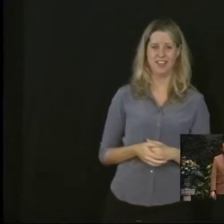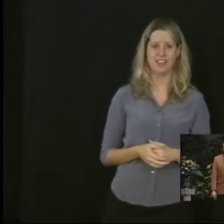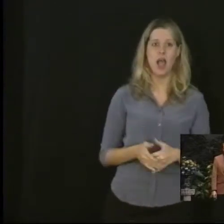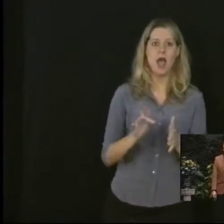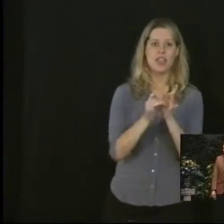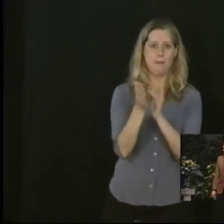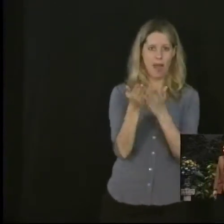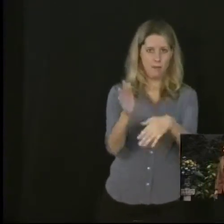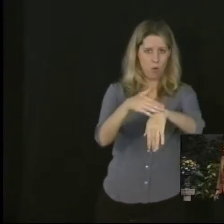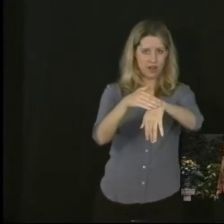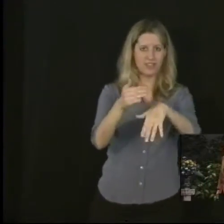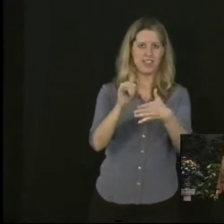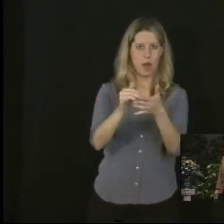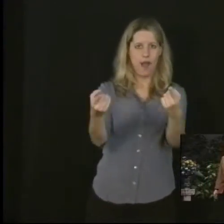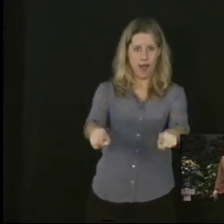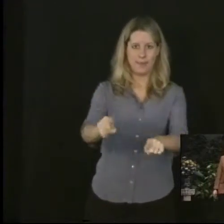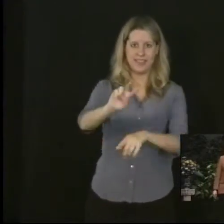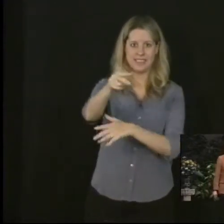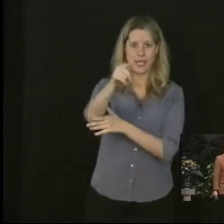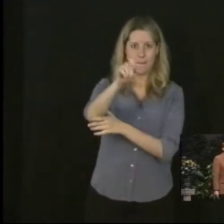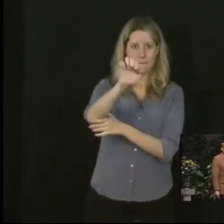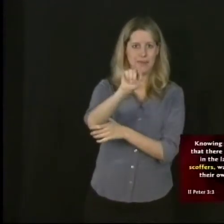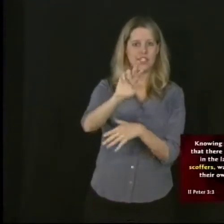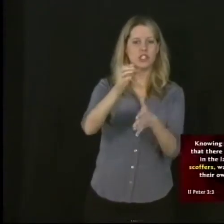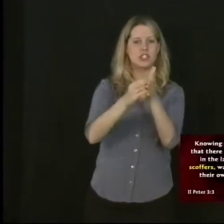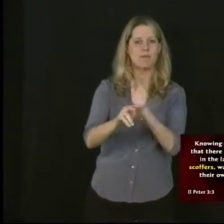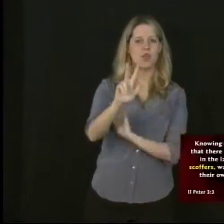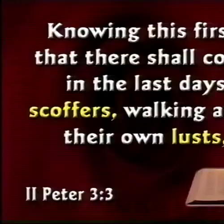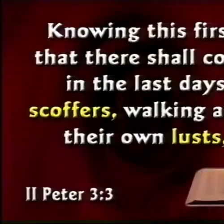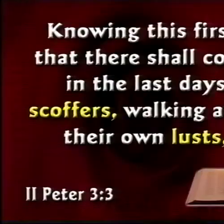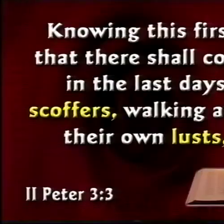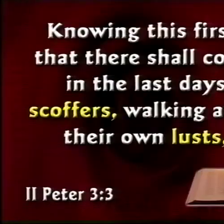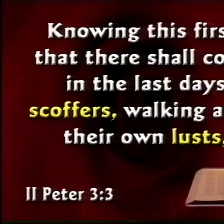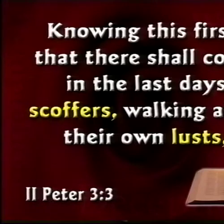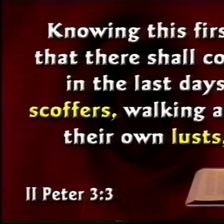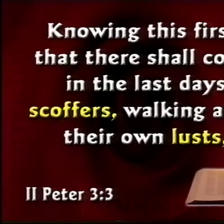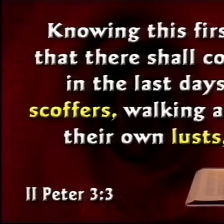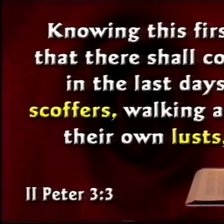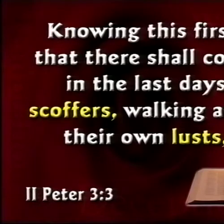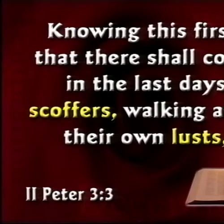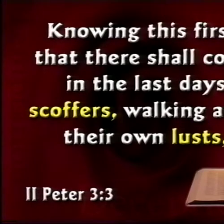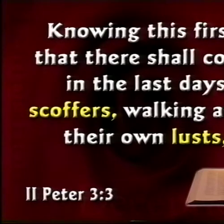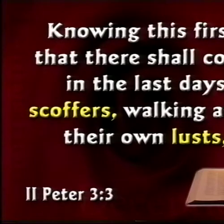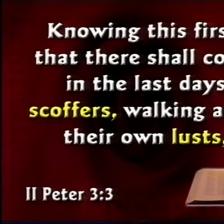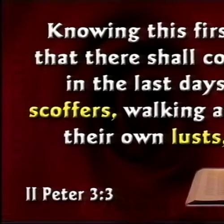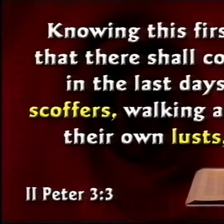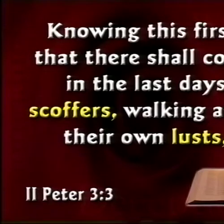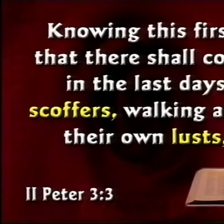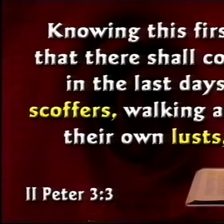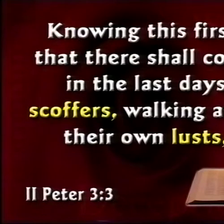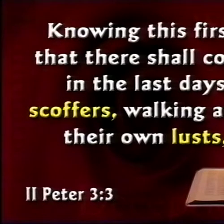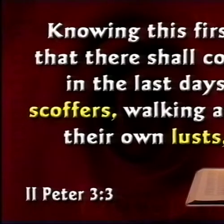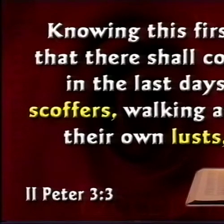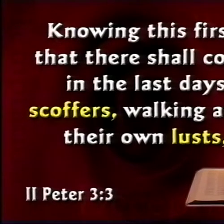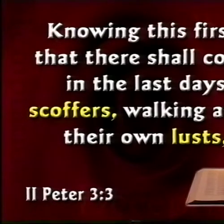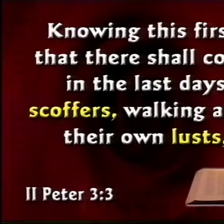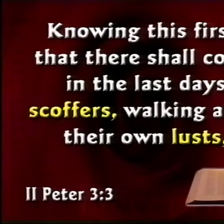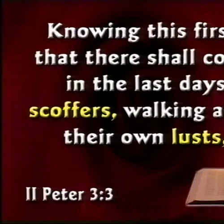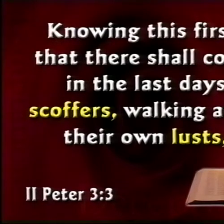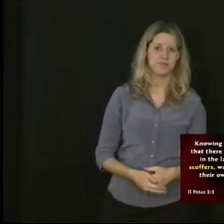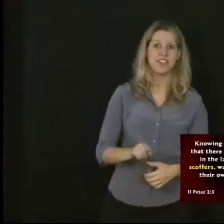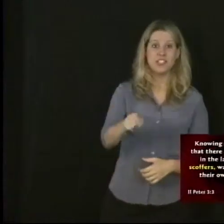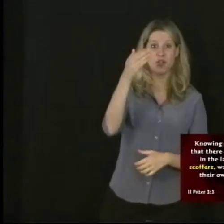The Bible warned us that was going to happen. 2 Peter chapter 3, knowing this first, there shall come in the last days scoffers. Did you know